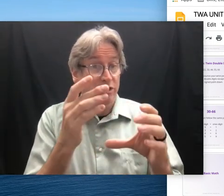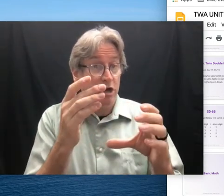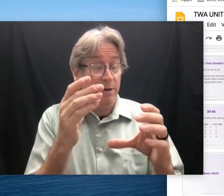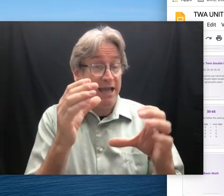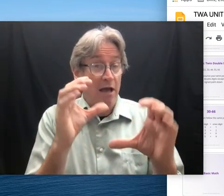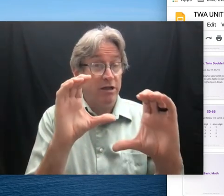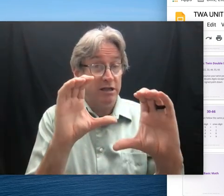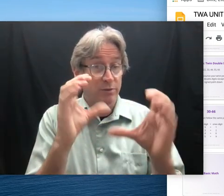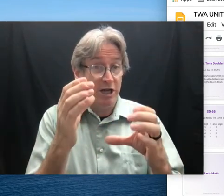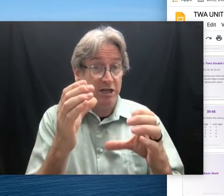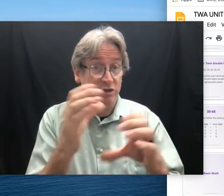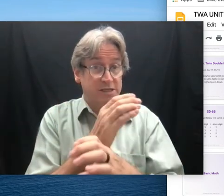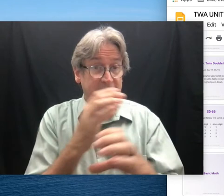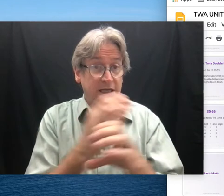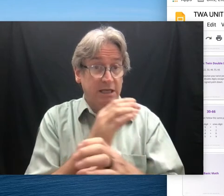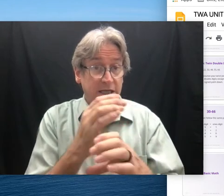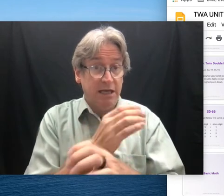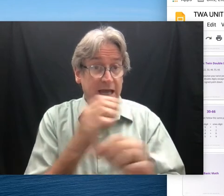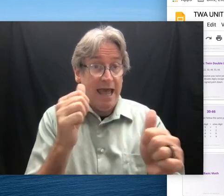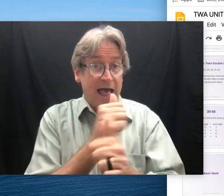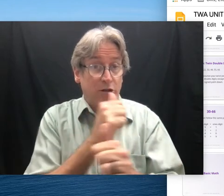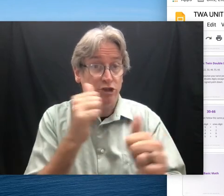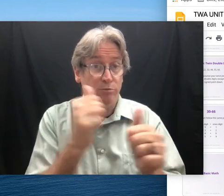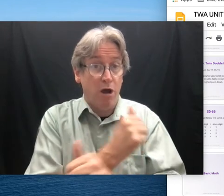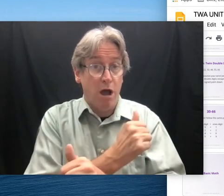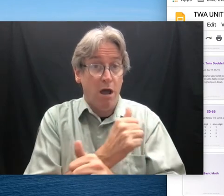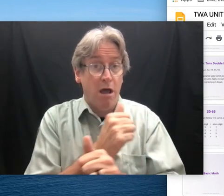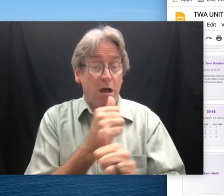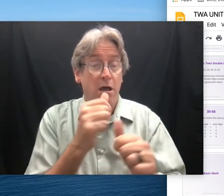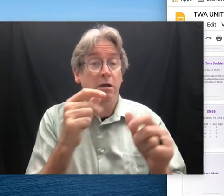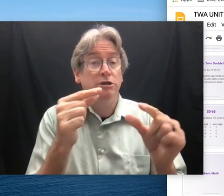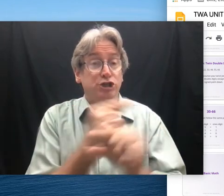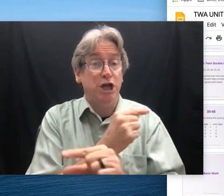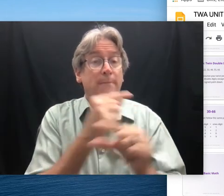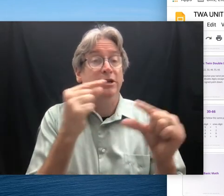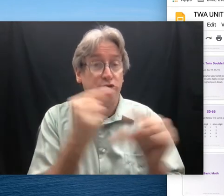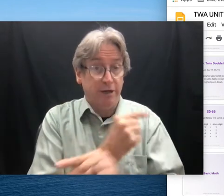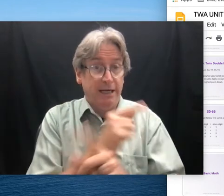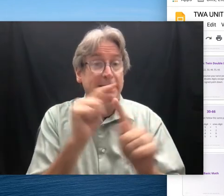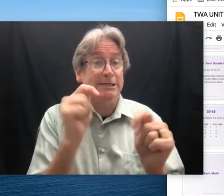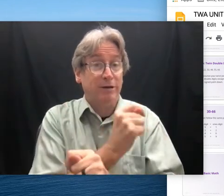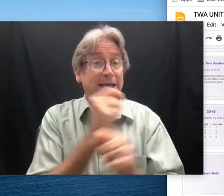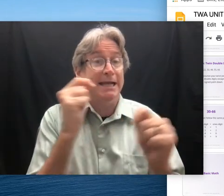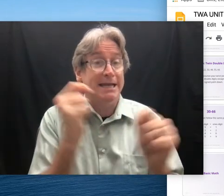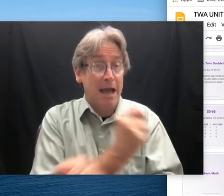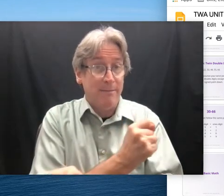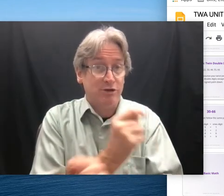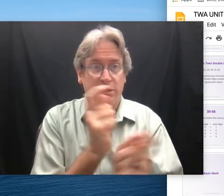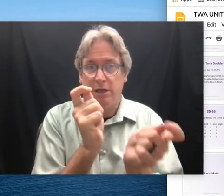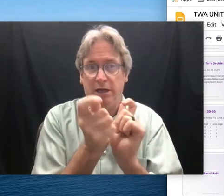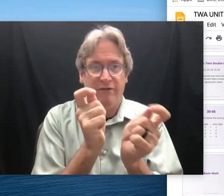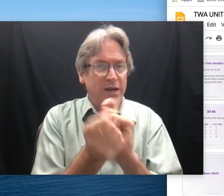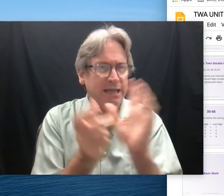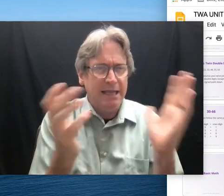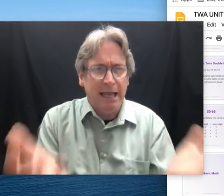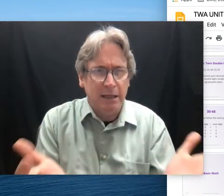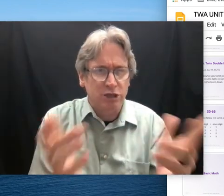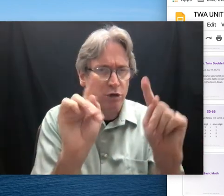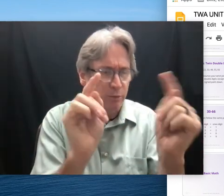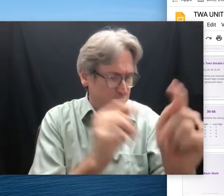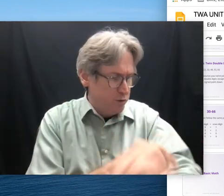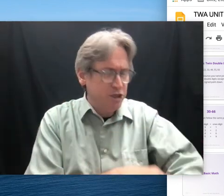If we talk about calculus, we change it to a C. Algebra, geometry, trigonometry. If we